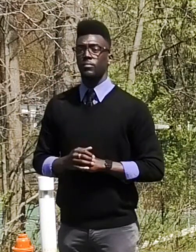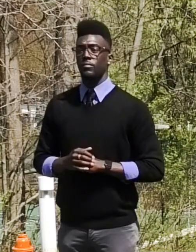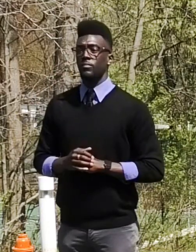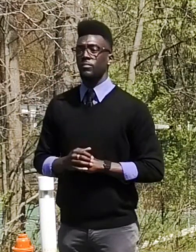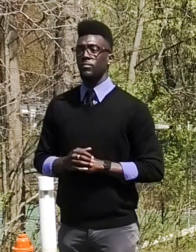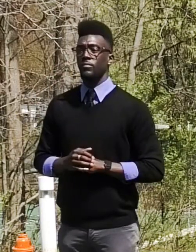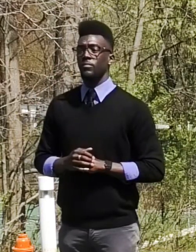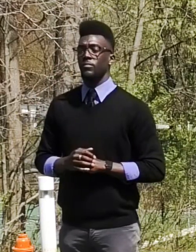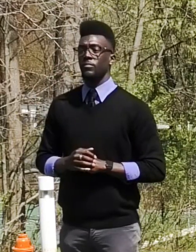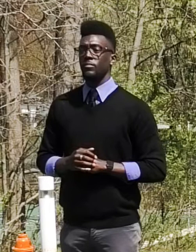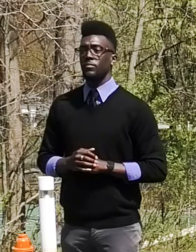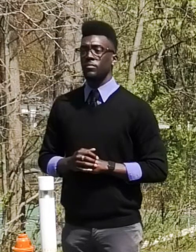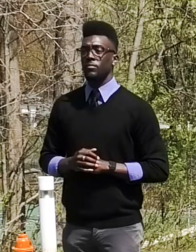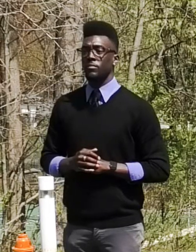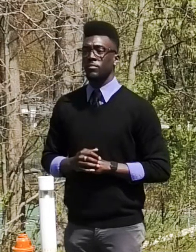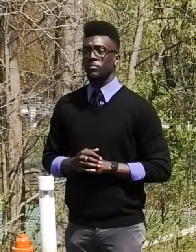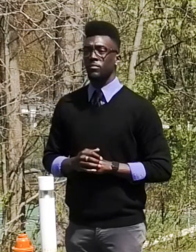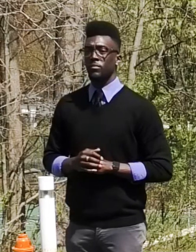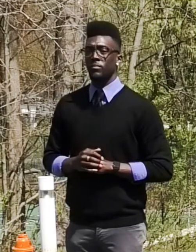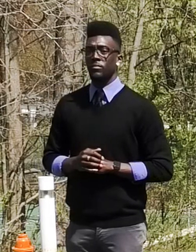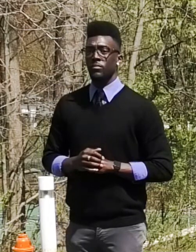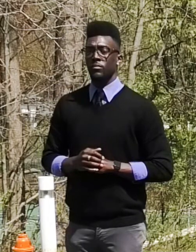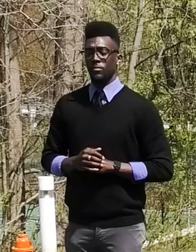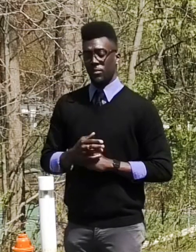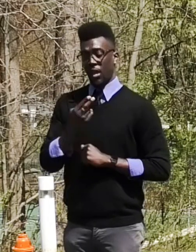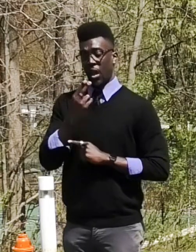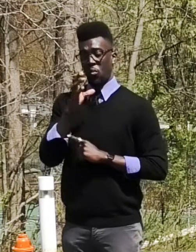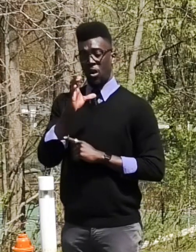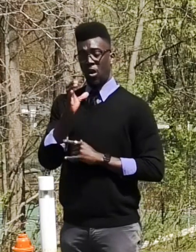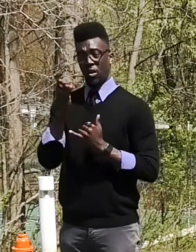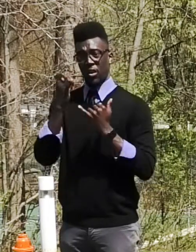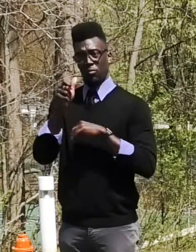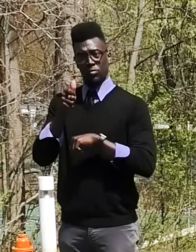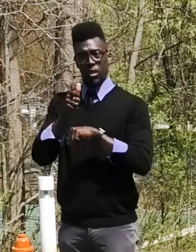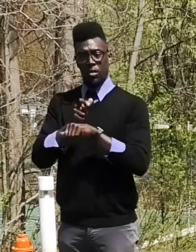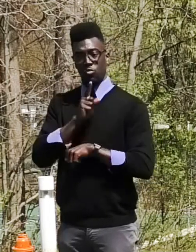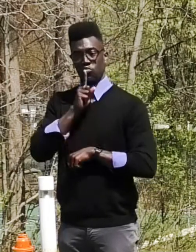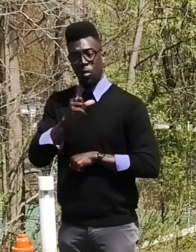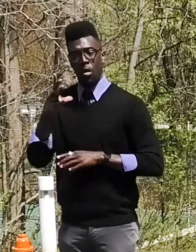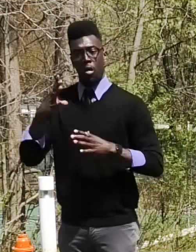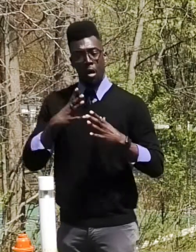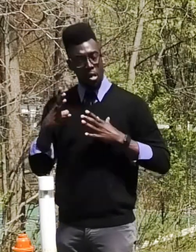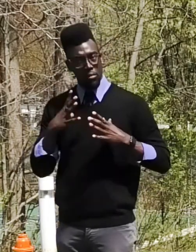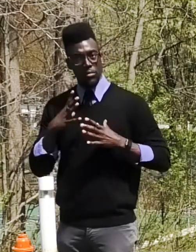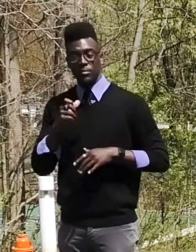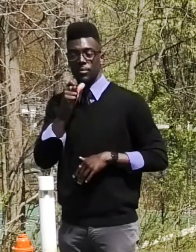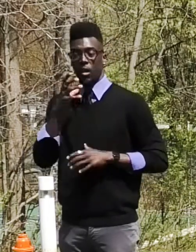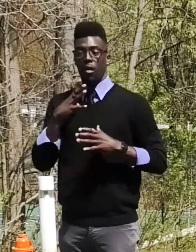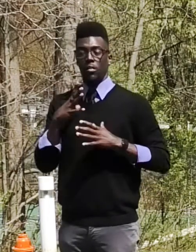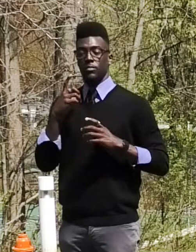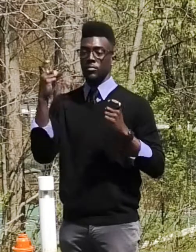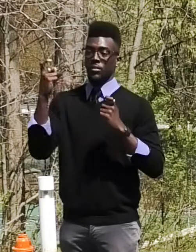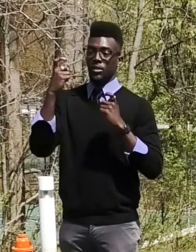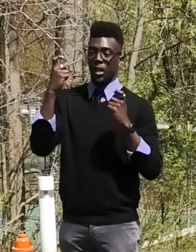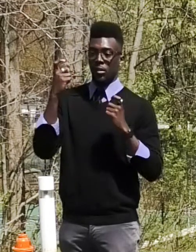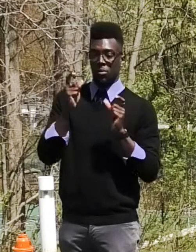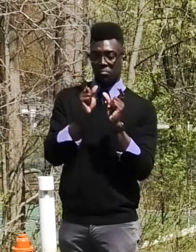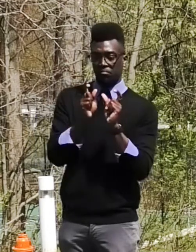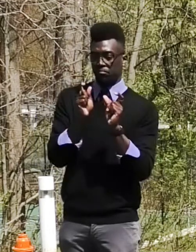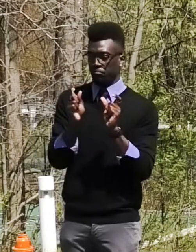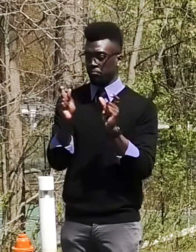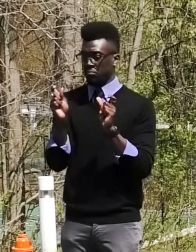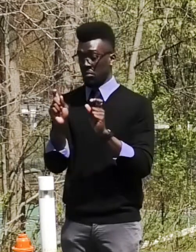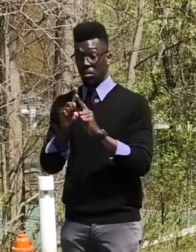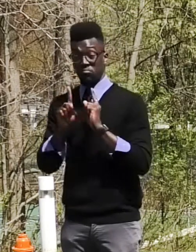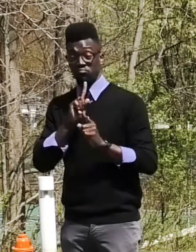be a real holiday here, not just a holiday that we all celebrate in bits and pieces,